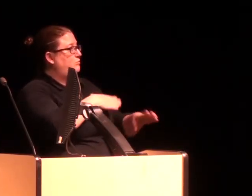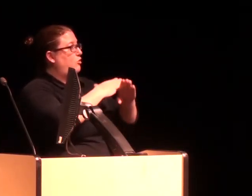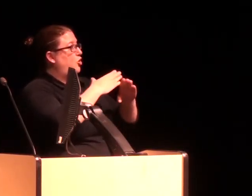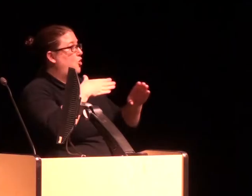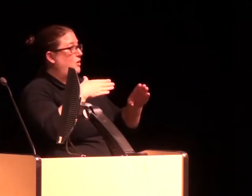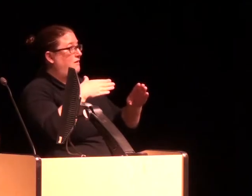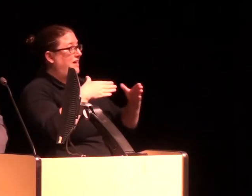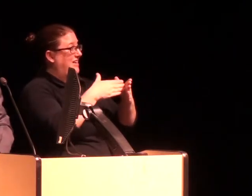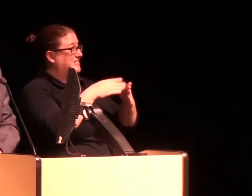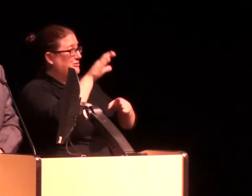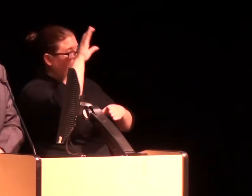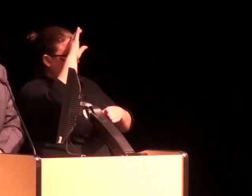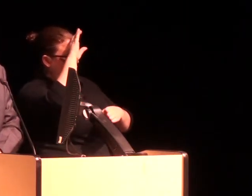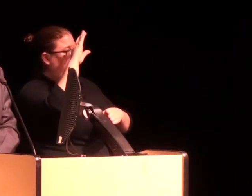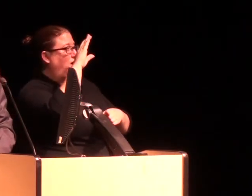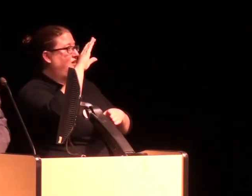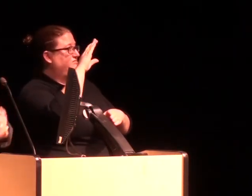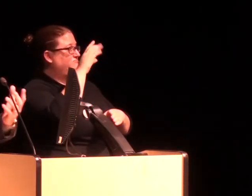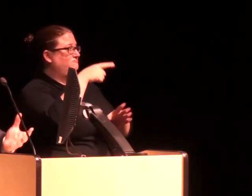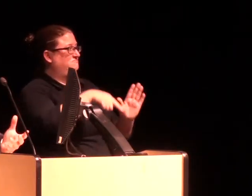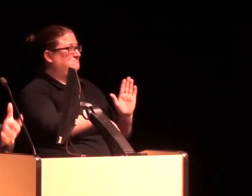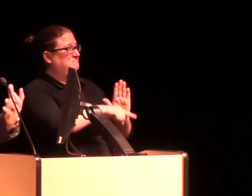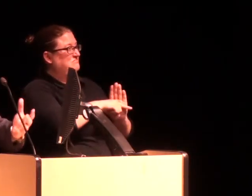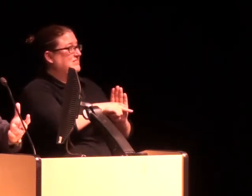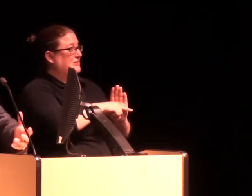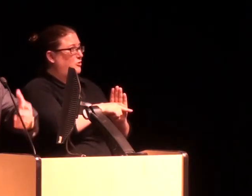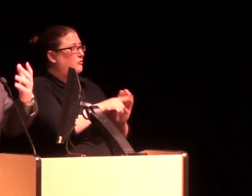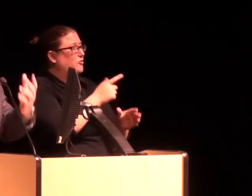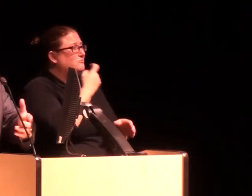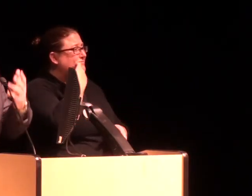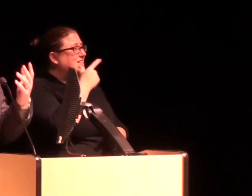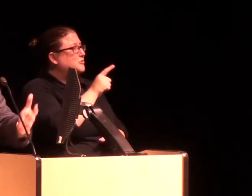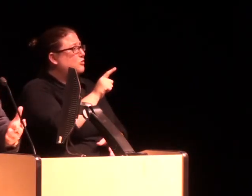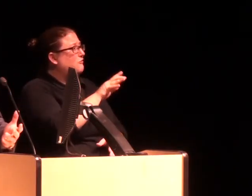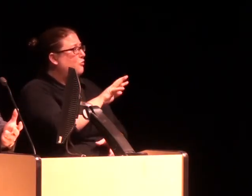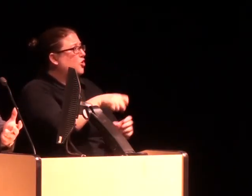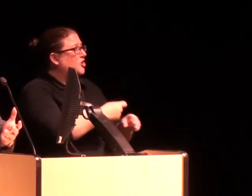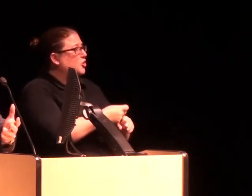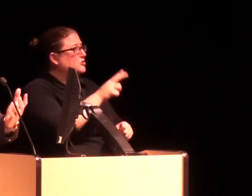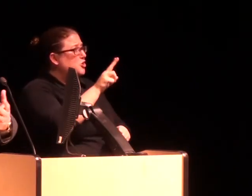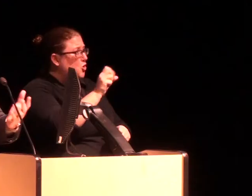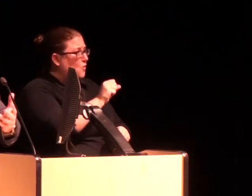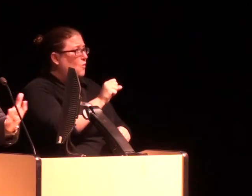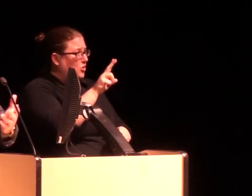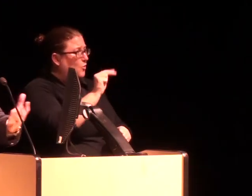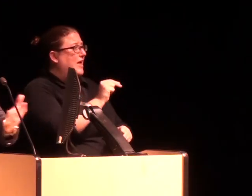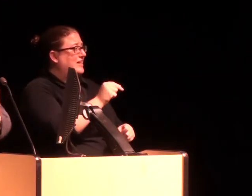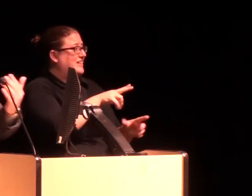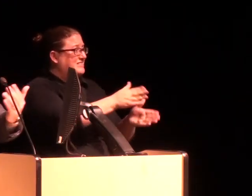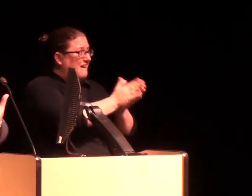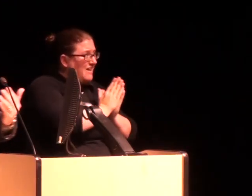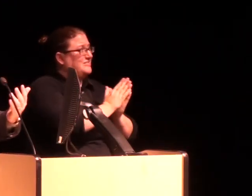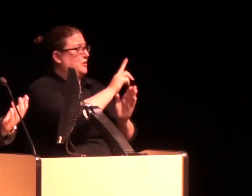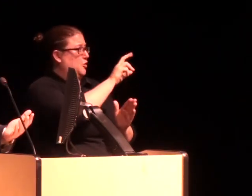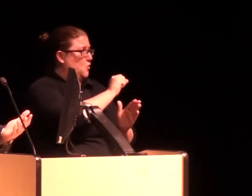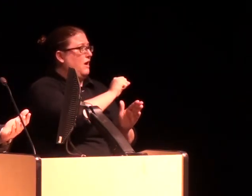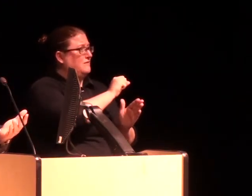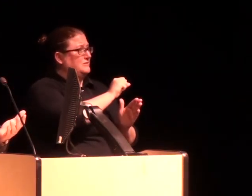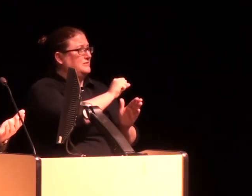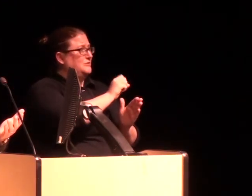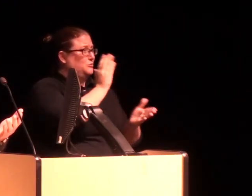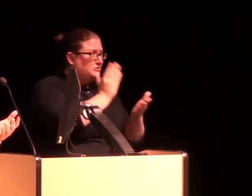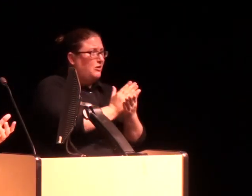So for the last 24 years, the United Nations is asking the United States to end the embargo. So this is no longer a bilateral issue